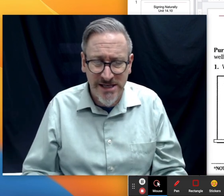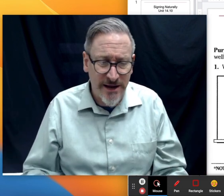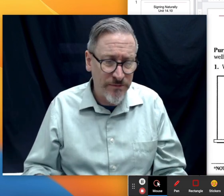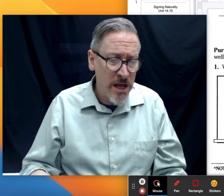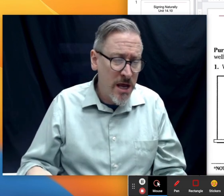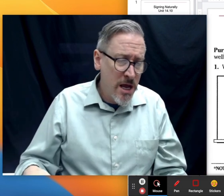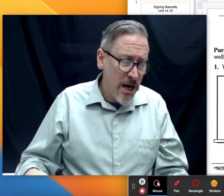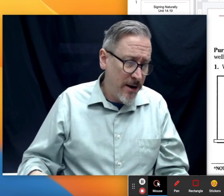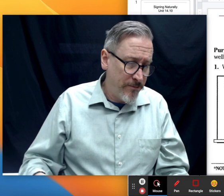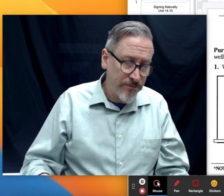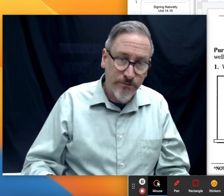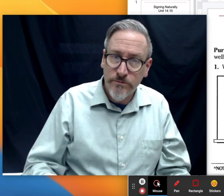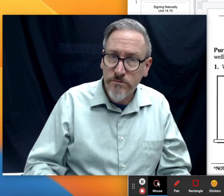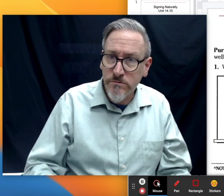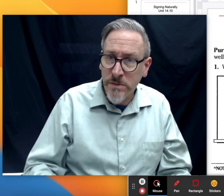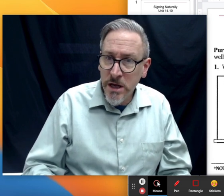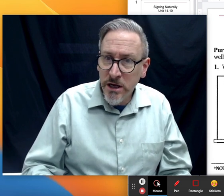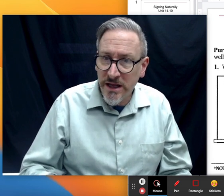the same.